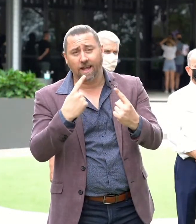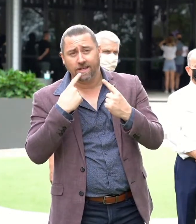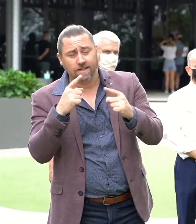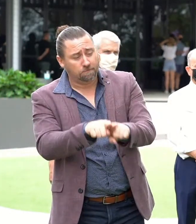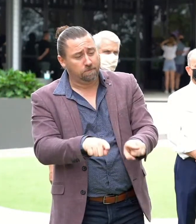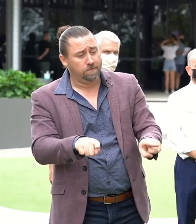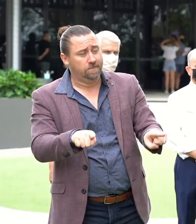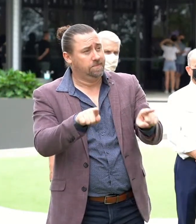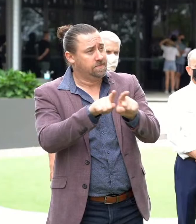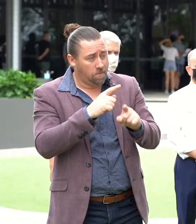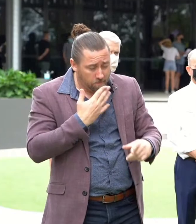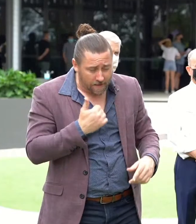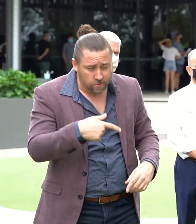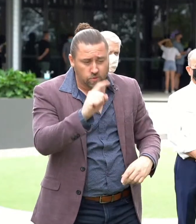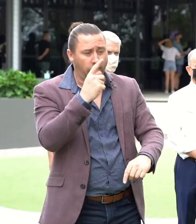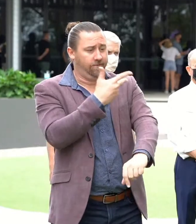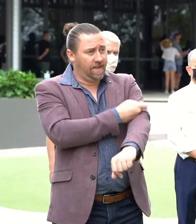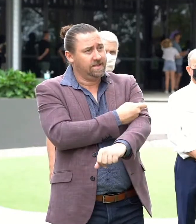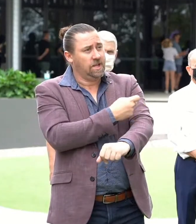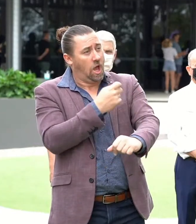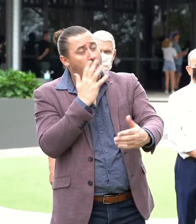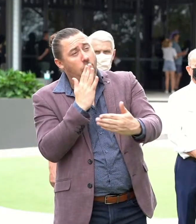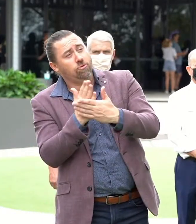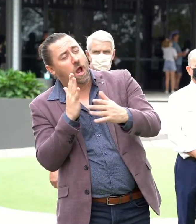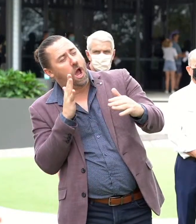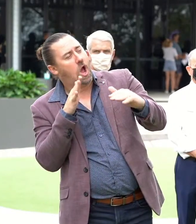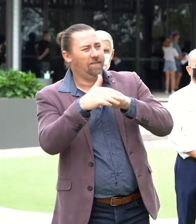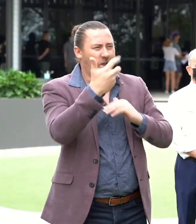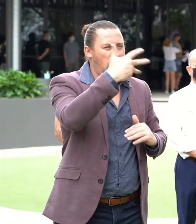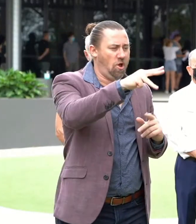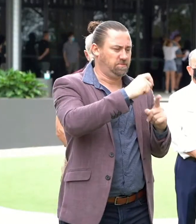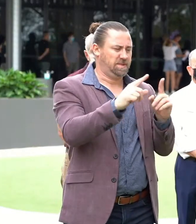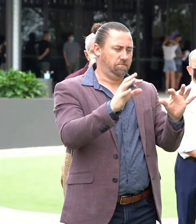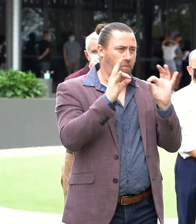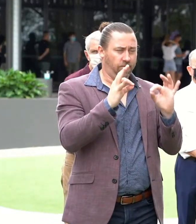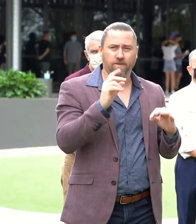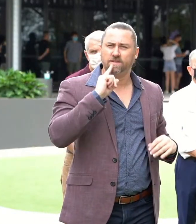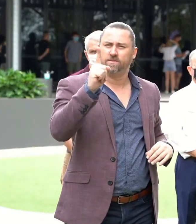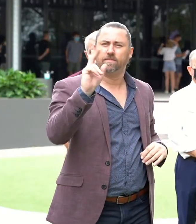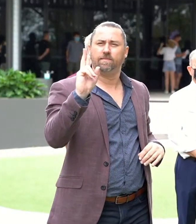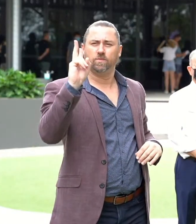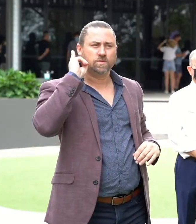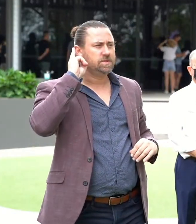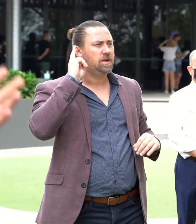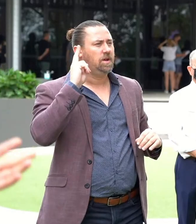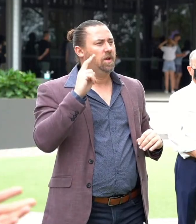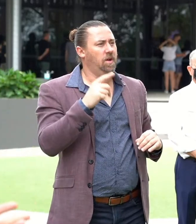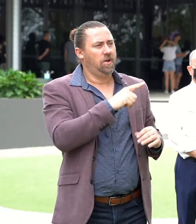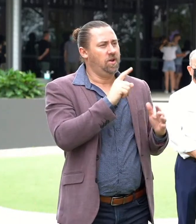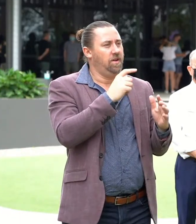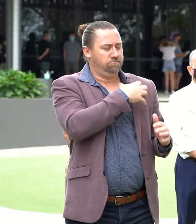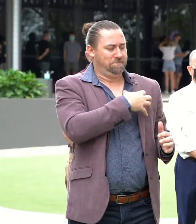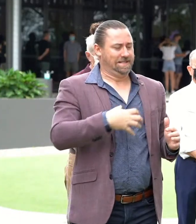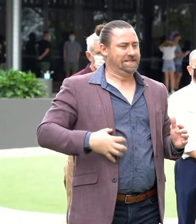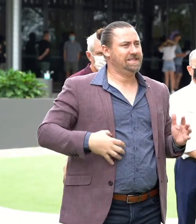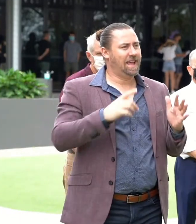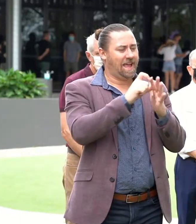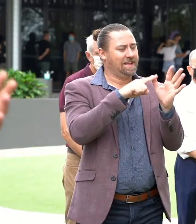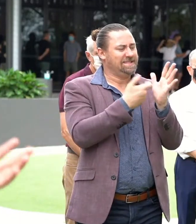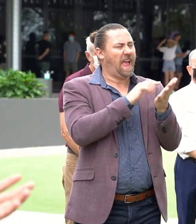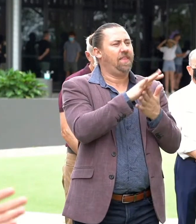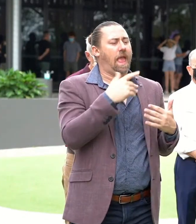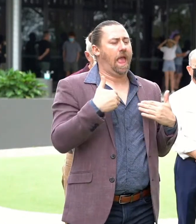as possible and that we exceed that 90% rate. 2 weeks ago, a Prime Minister event asked that you think we can go well beyond 80%. Do you think that